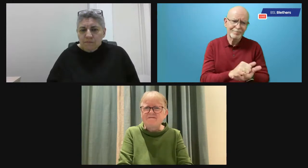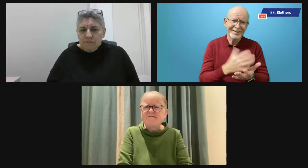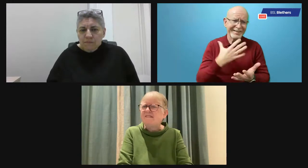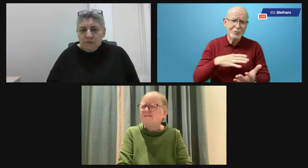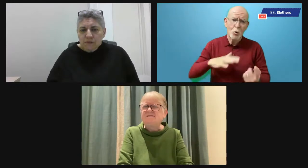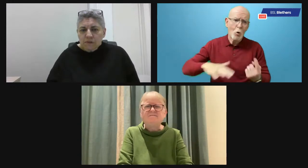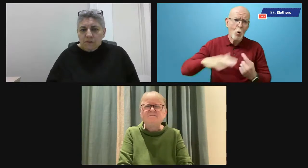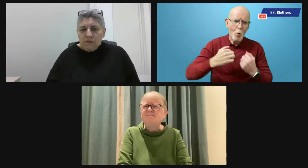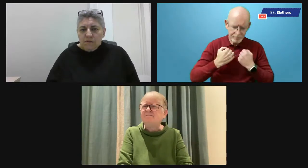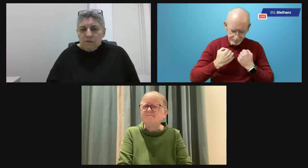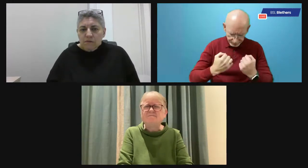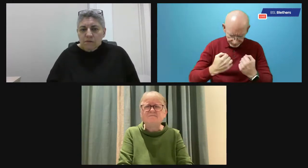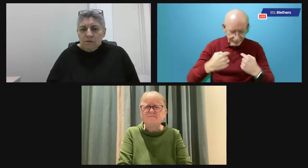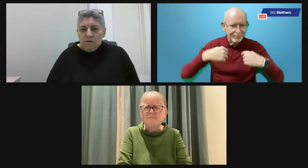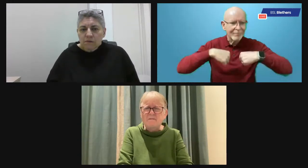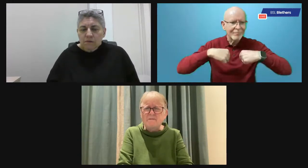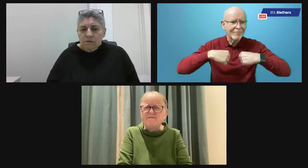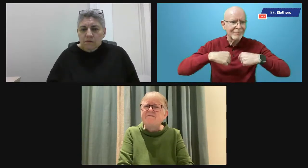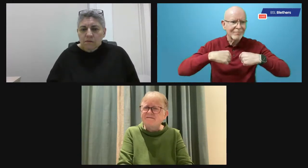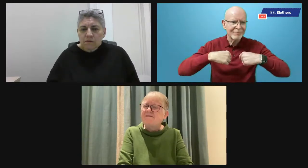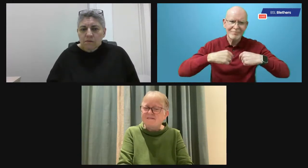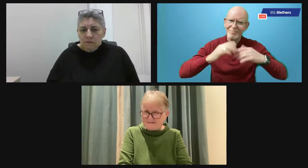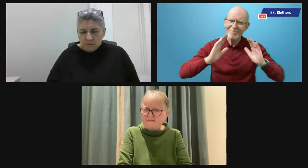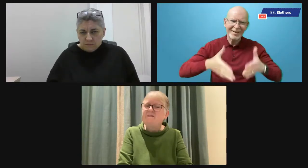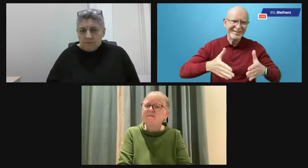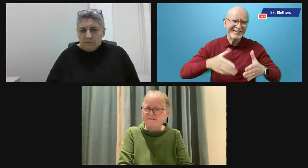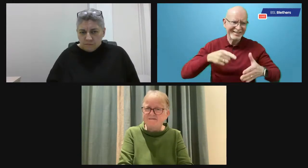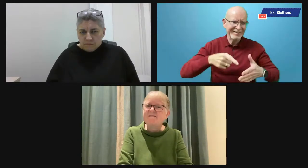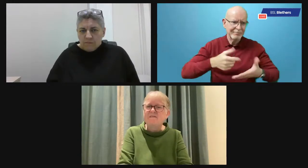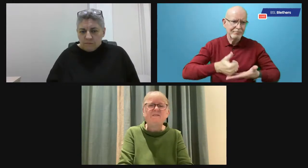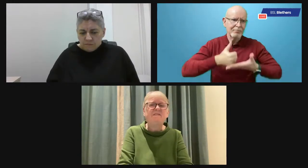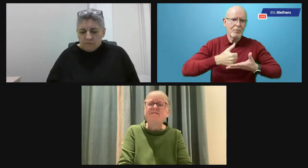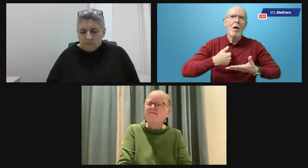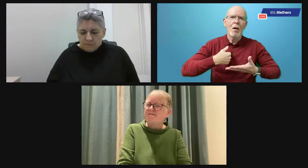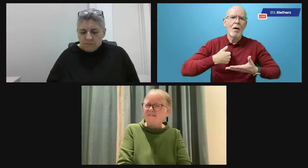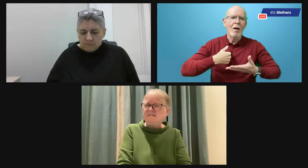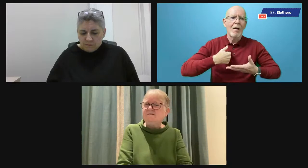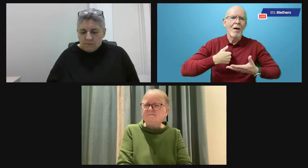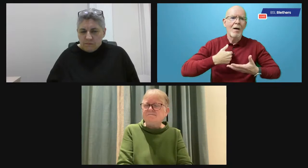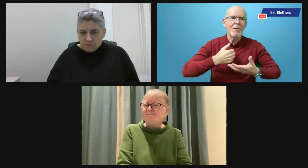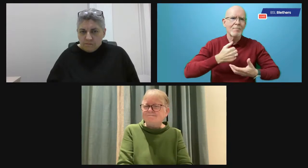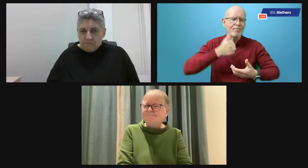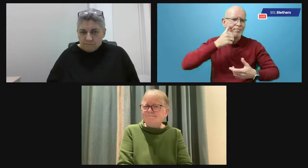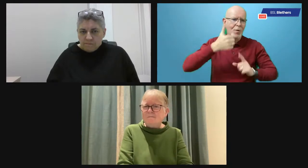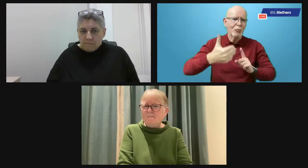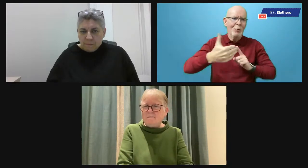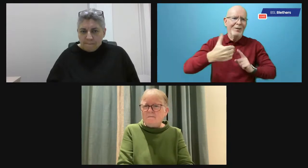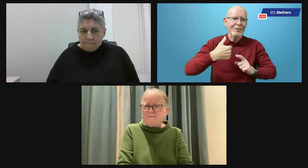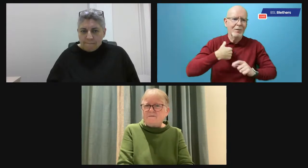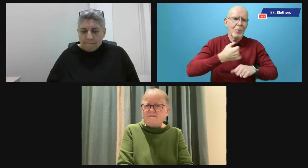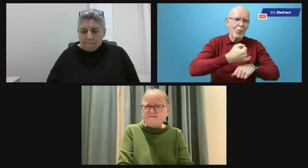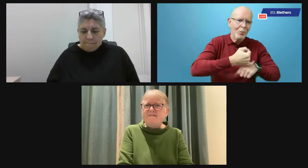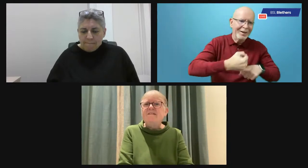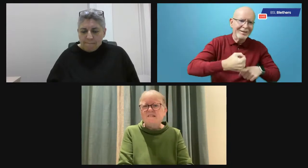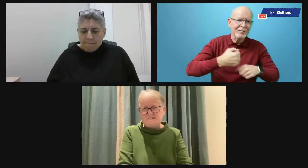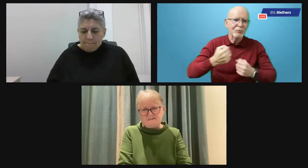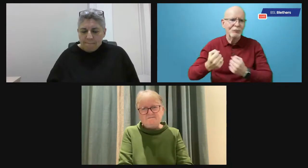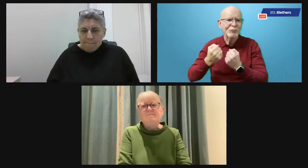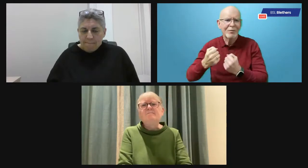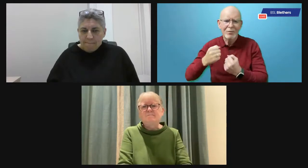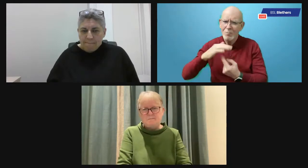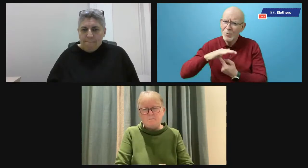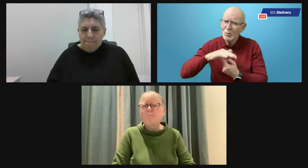are? Lovely question, Erin. I think we all need to take a look at ourselves, to be honest, and say where can we